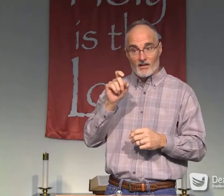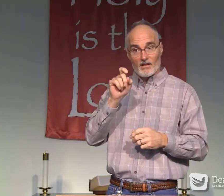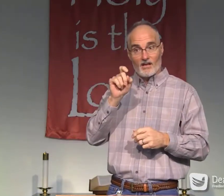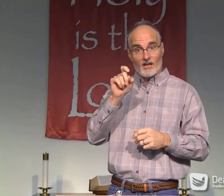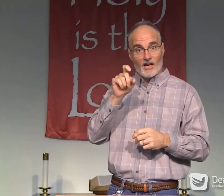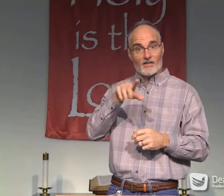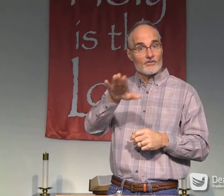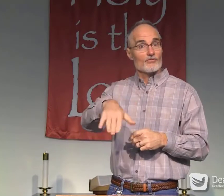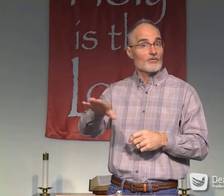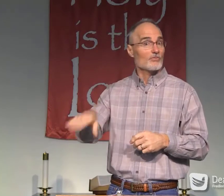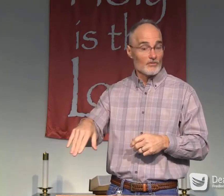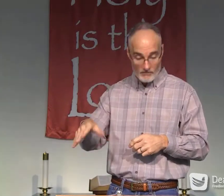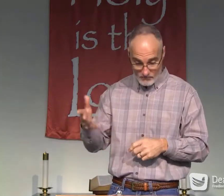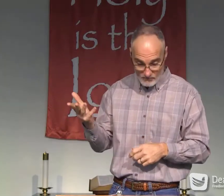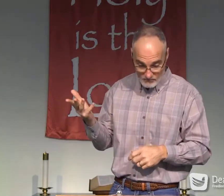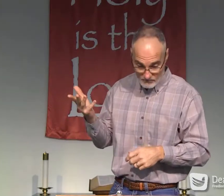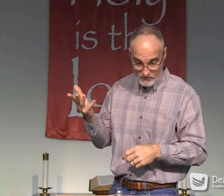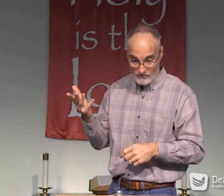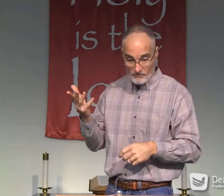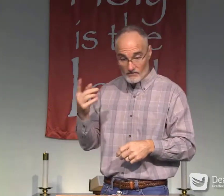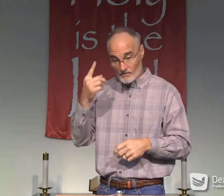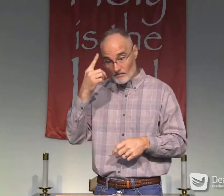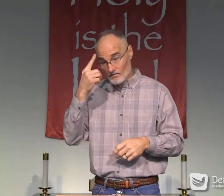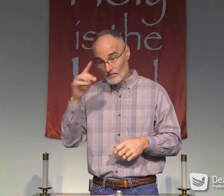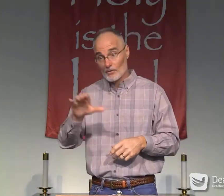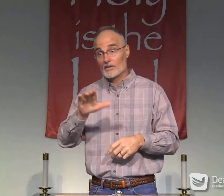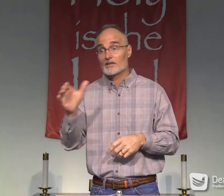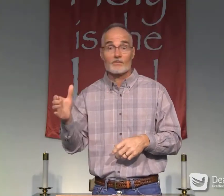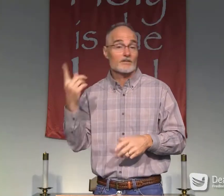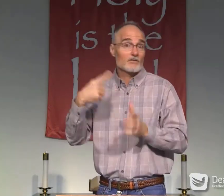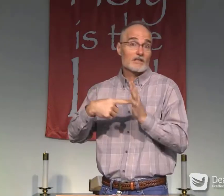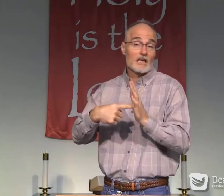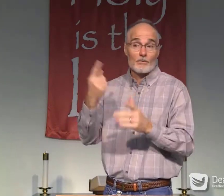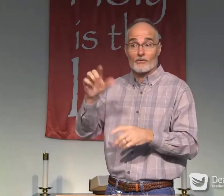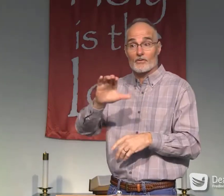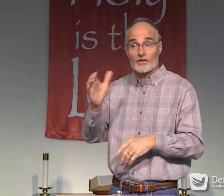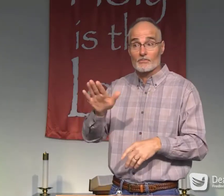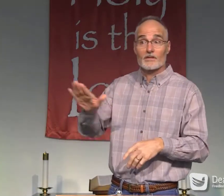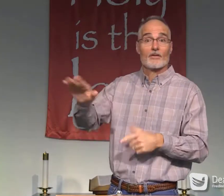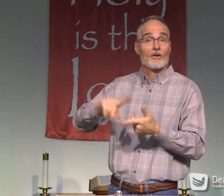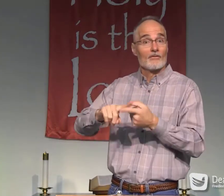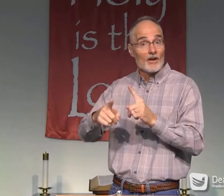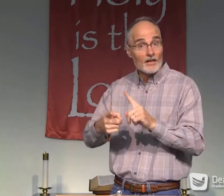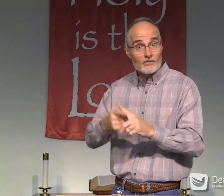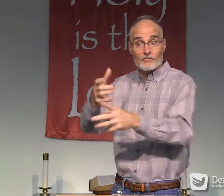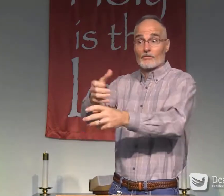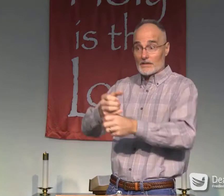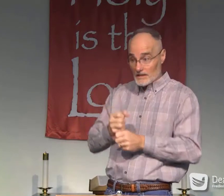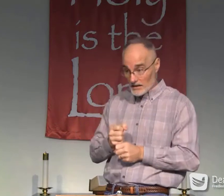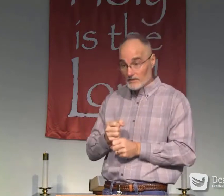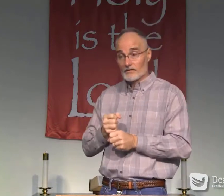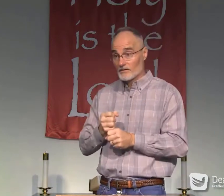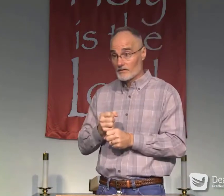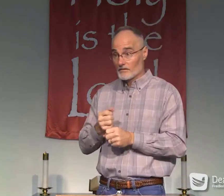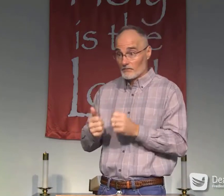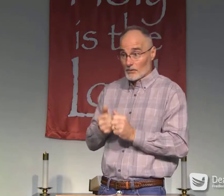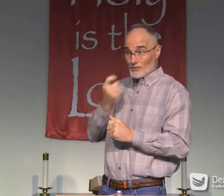It easily sucks us in. I mean, ask your children. Ask your kids, for example, for Christmas.